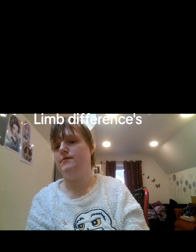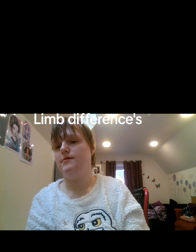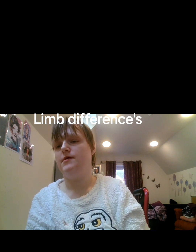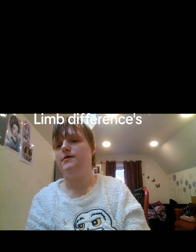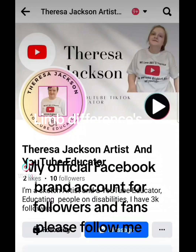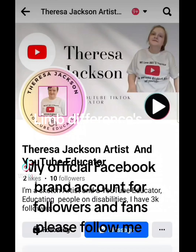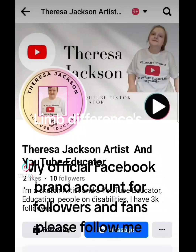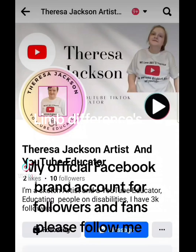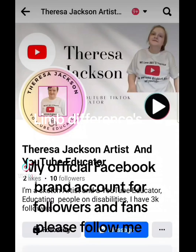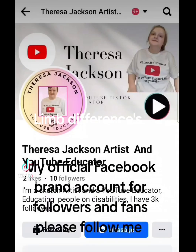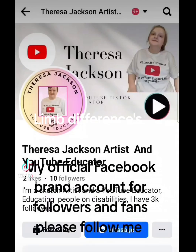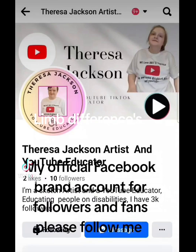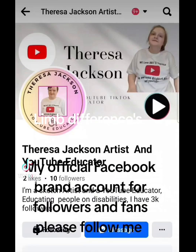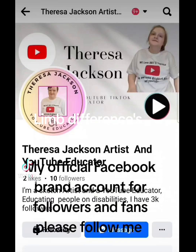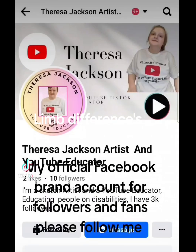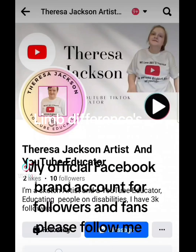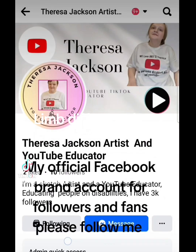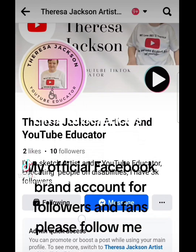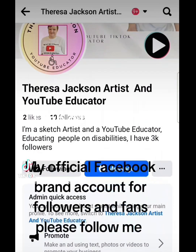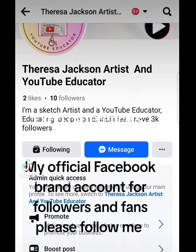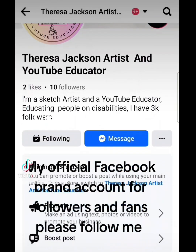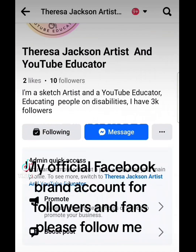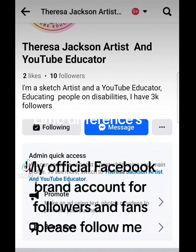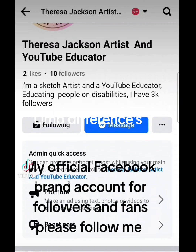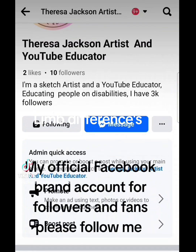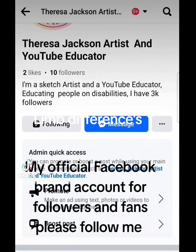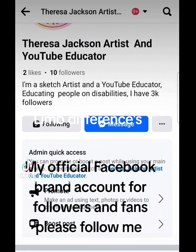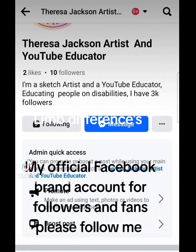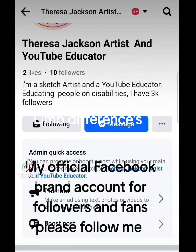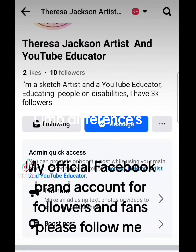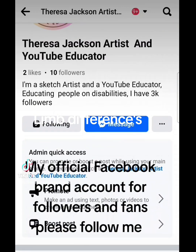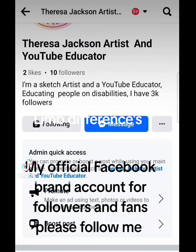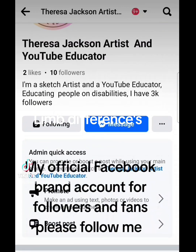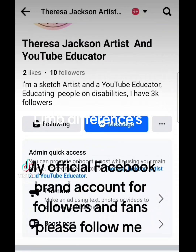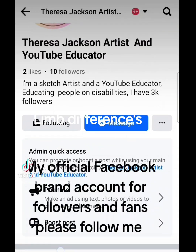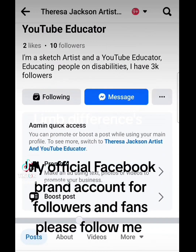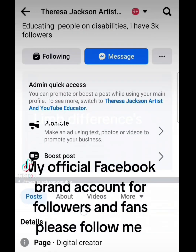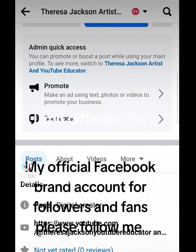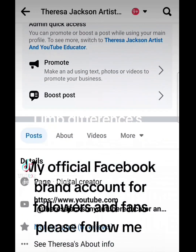My official Facebook brand account for followers and fans, please follow me.